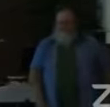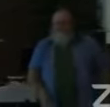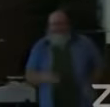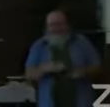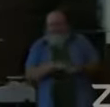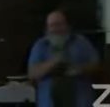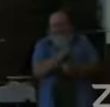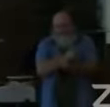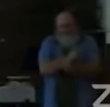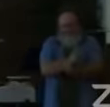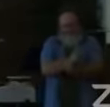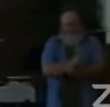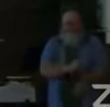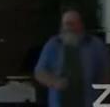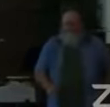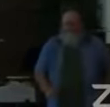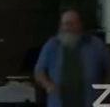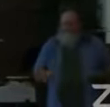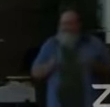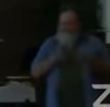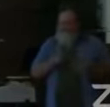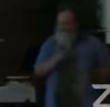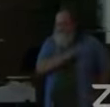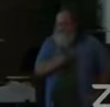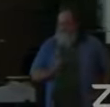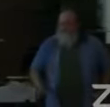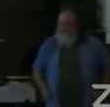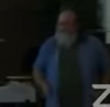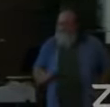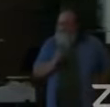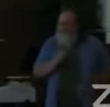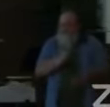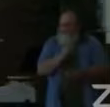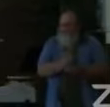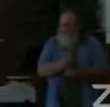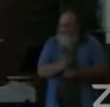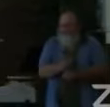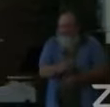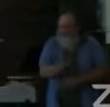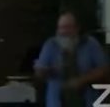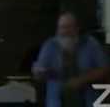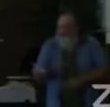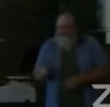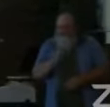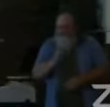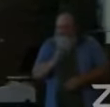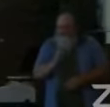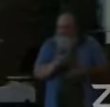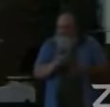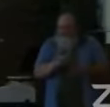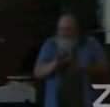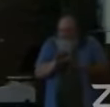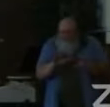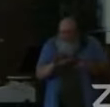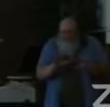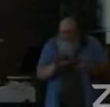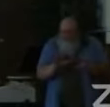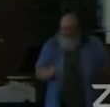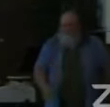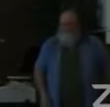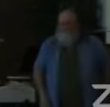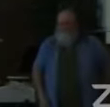boss. When we're living for the Lord and we're doing the right thing, we don't have to worry about getting in trouble with God. But there's a peace beyond